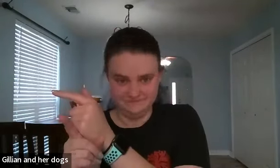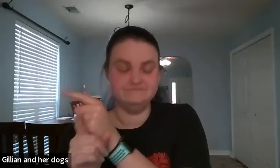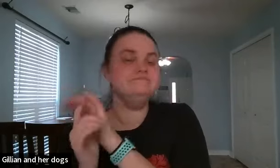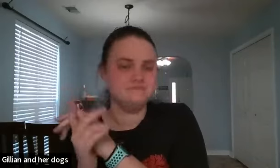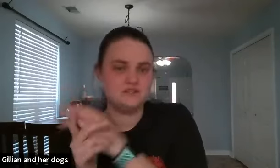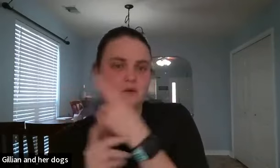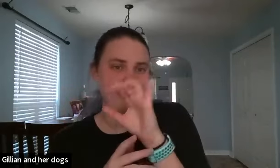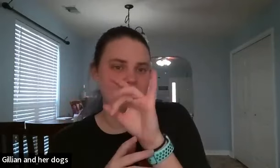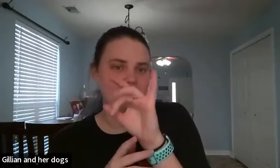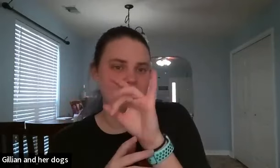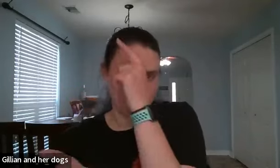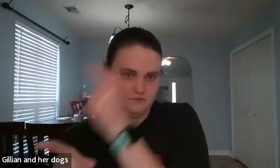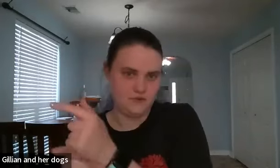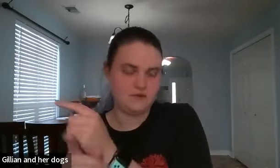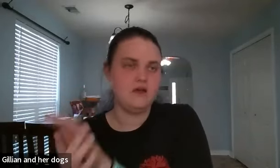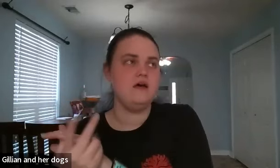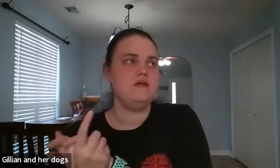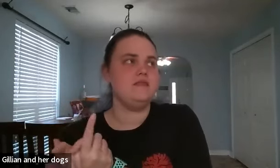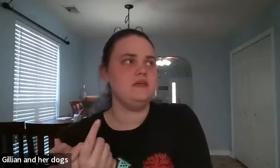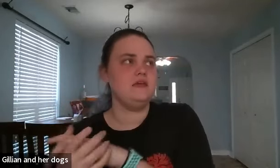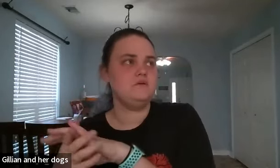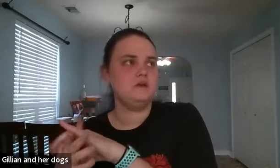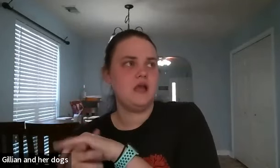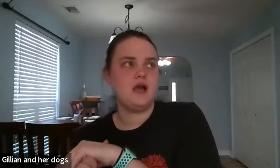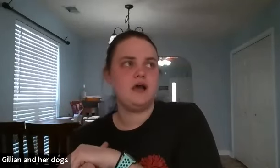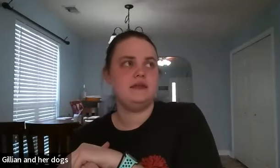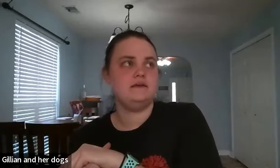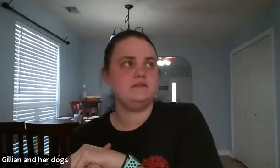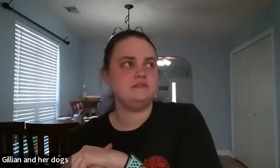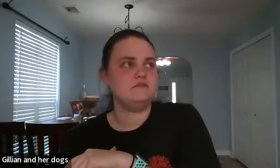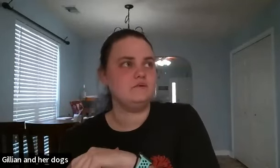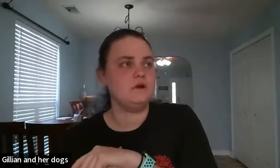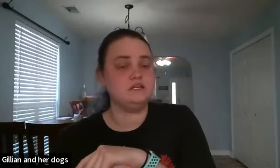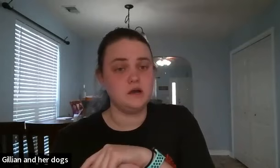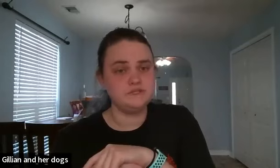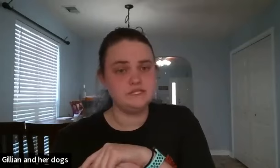Mm-hmm. So half brother. Then we had the sign for